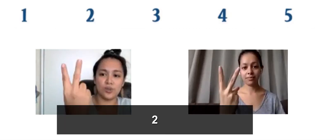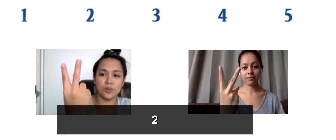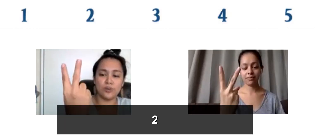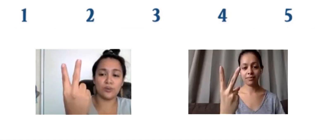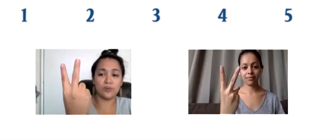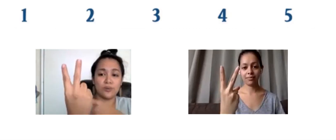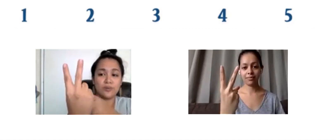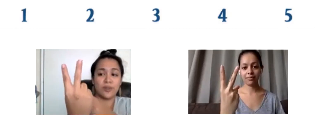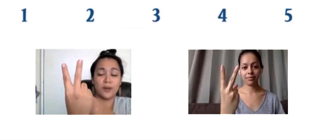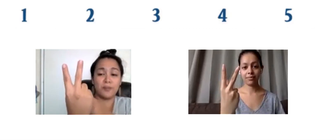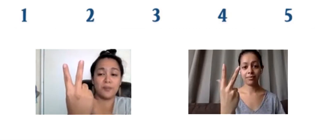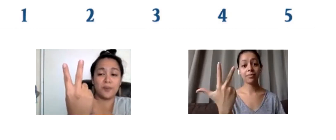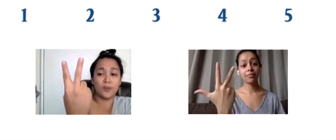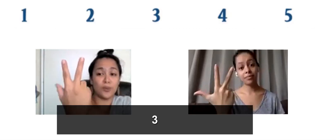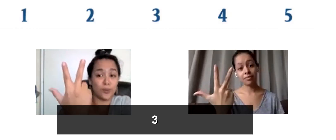2,